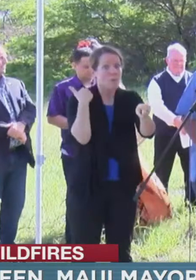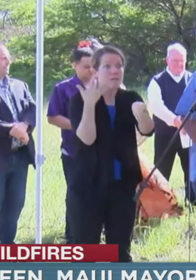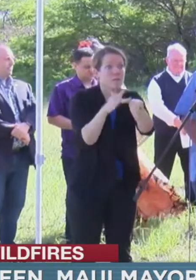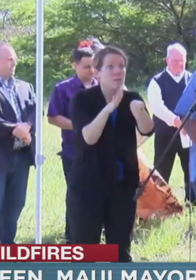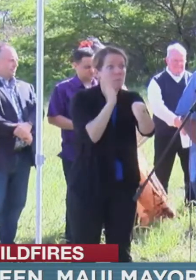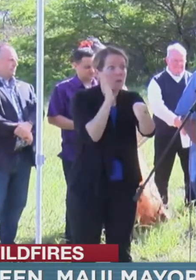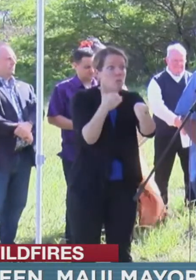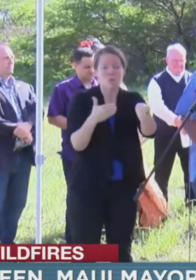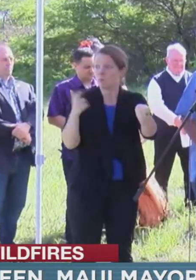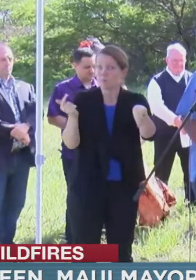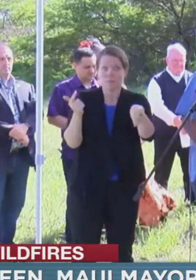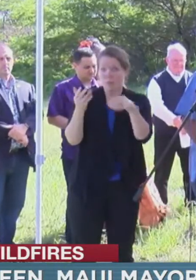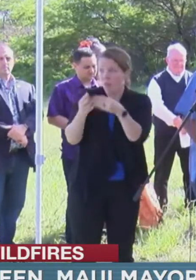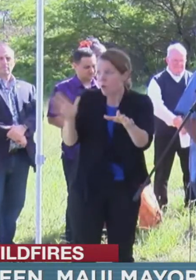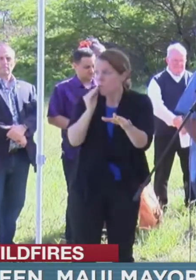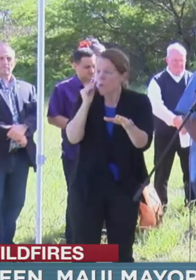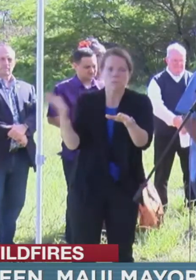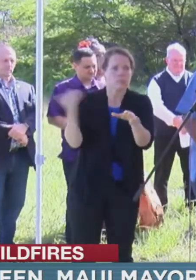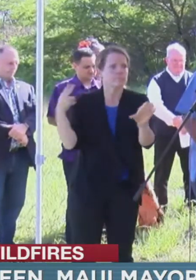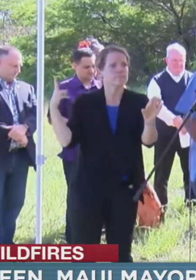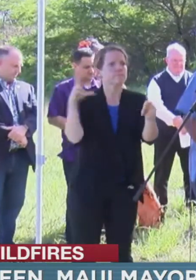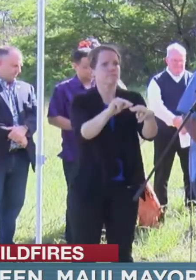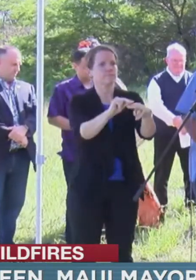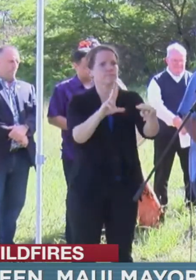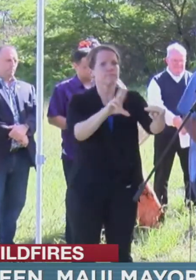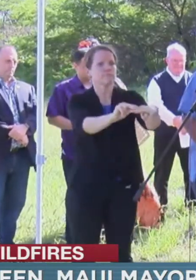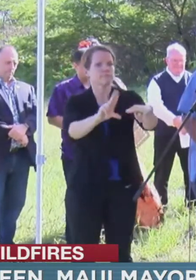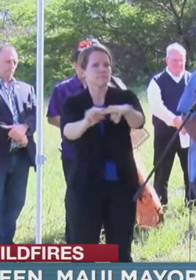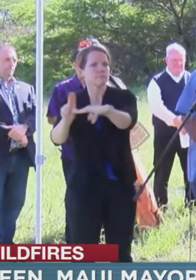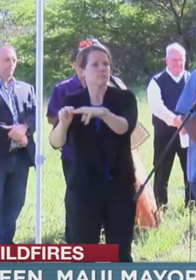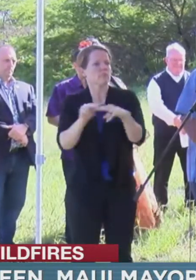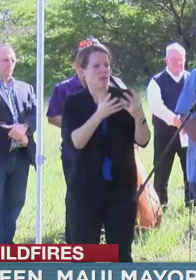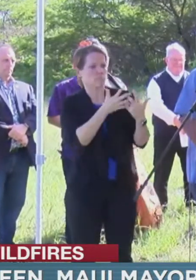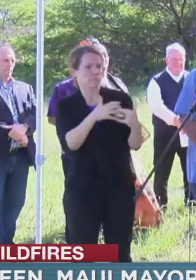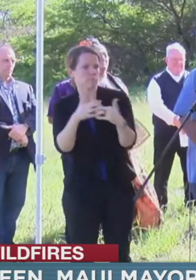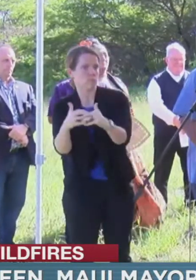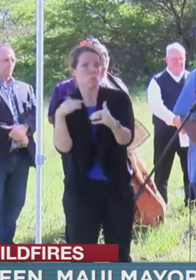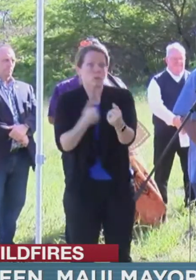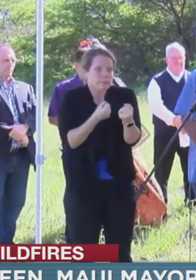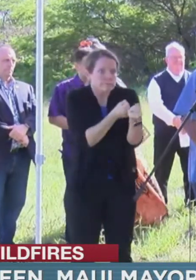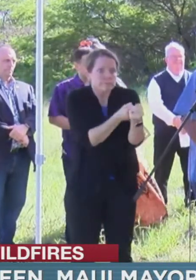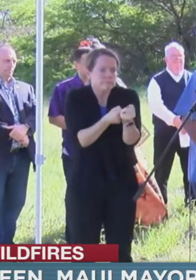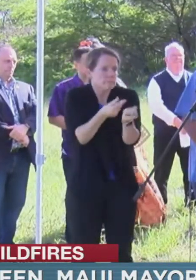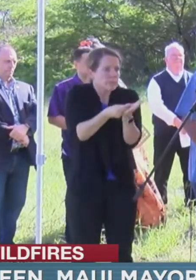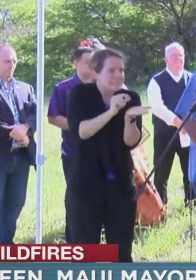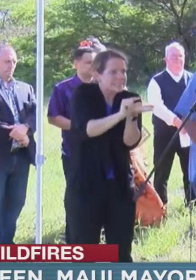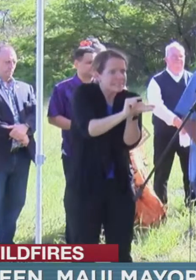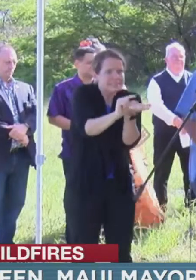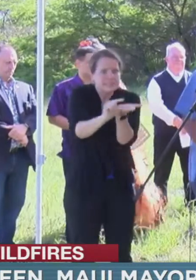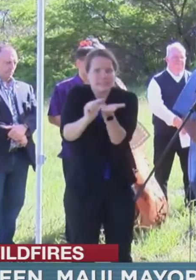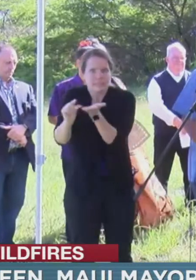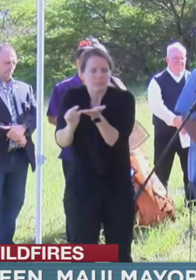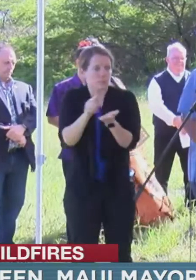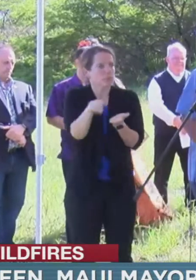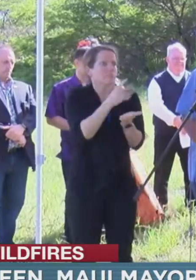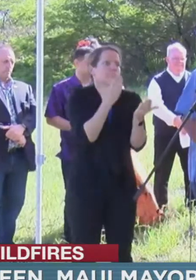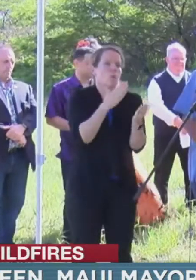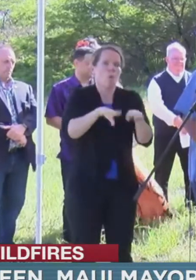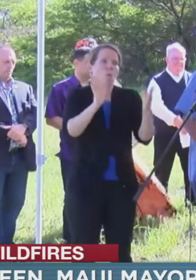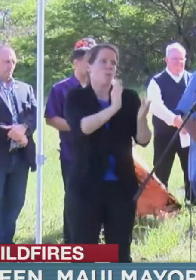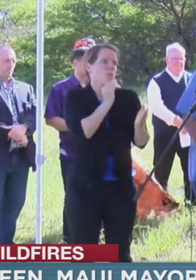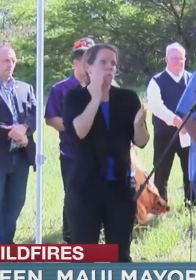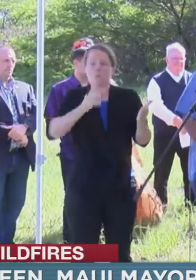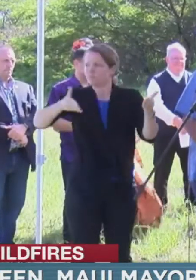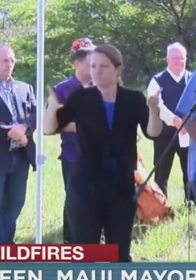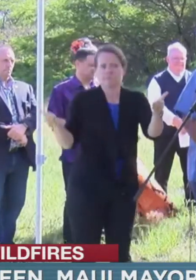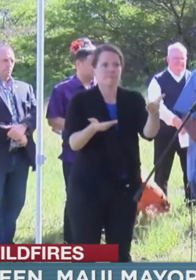that. We have 200 families that are receiving resources for that. We also recognized from Kuhio's data that we needed to pay